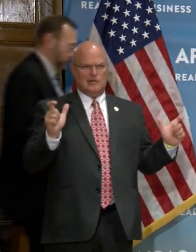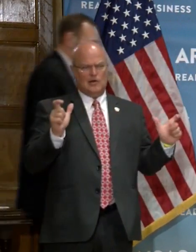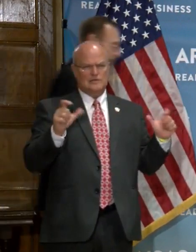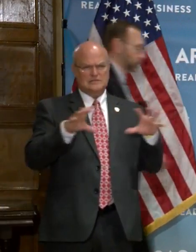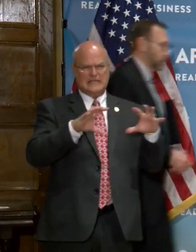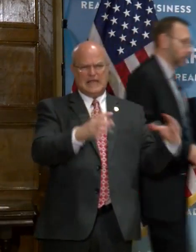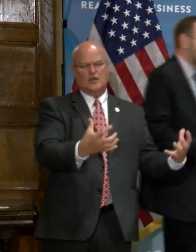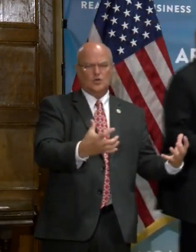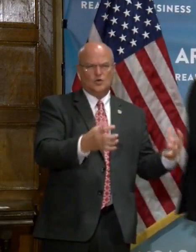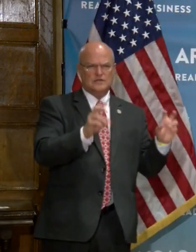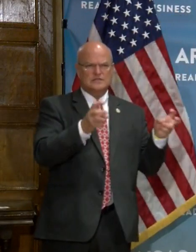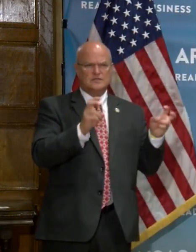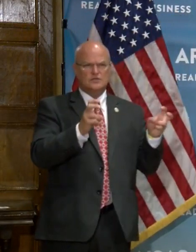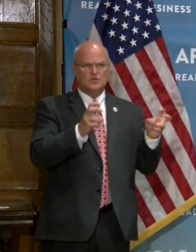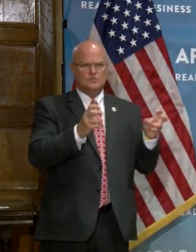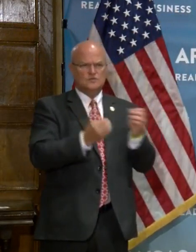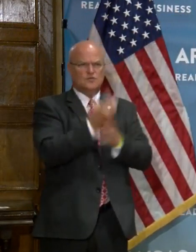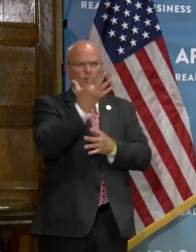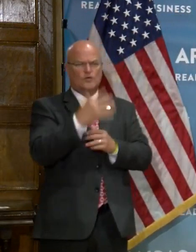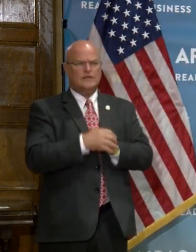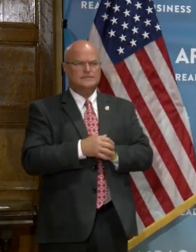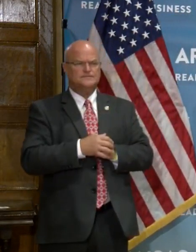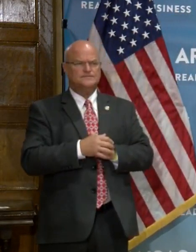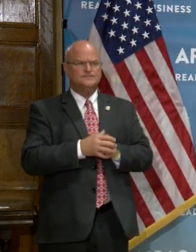bigger categories in terms of growth.